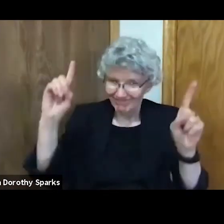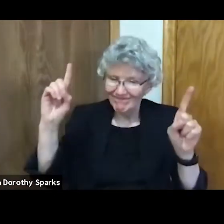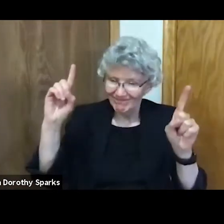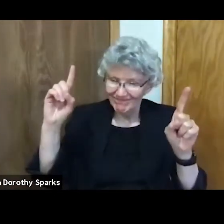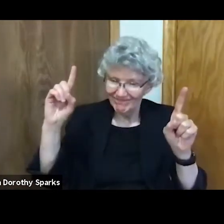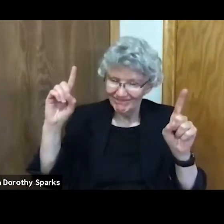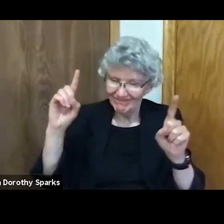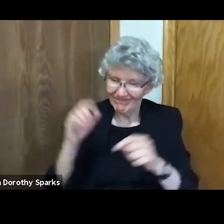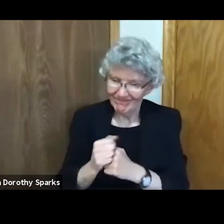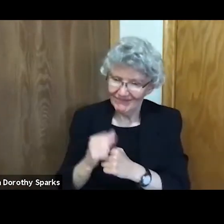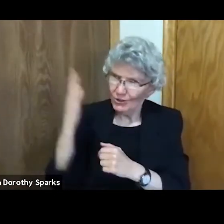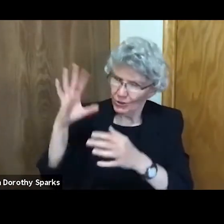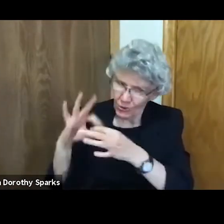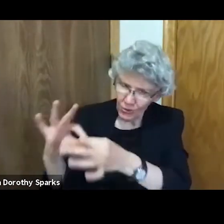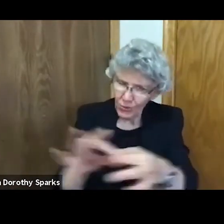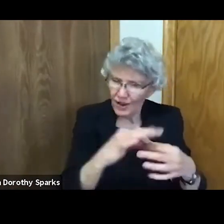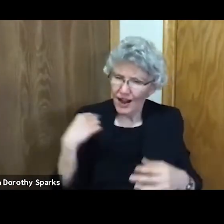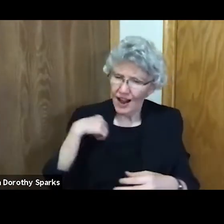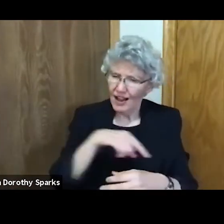promises of resurrection.